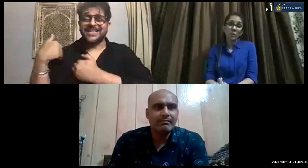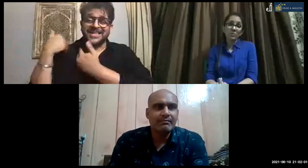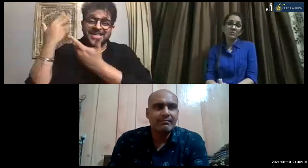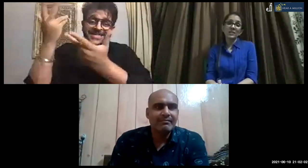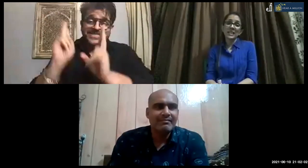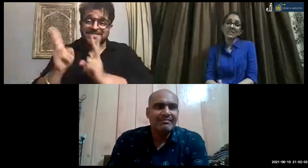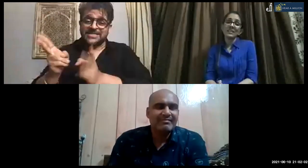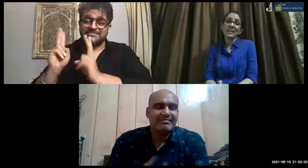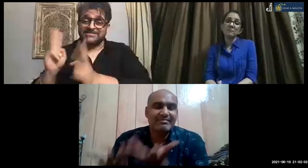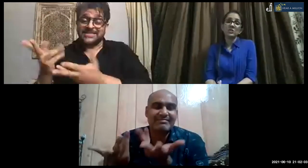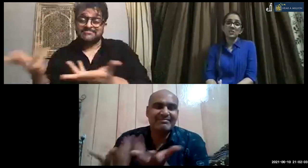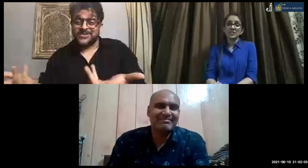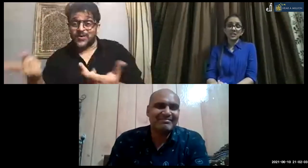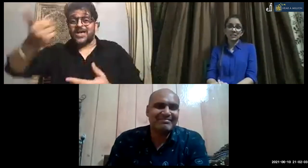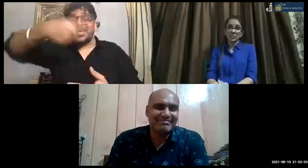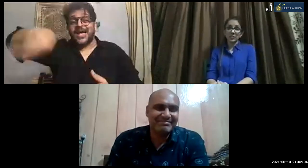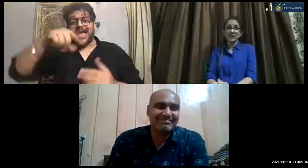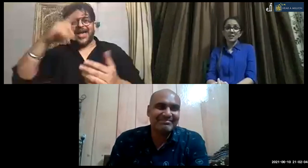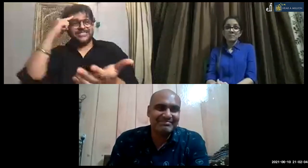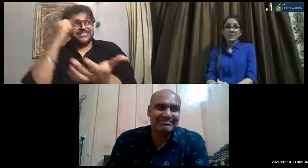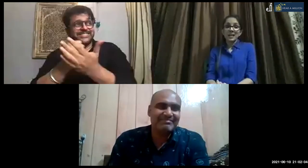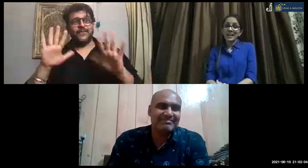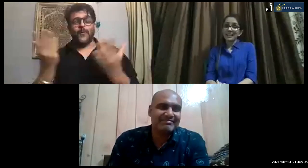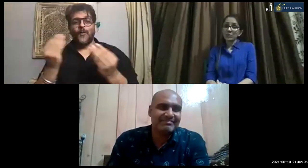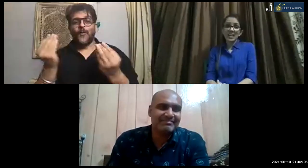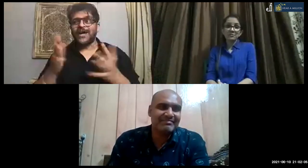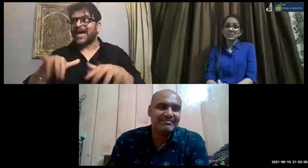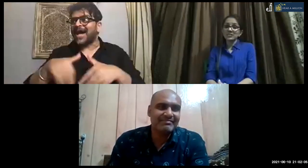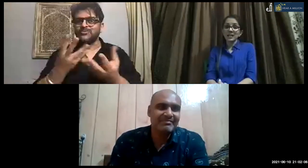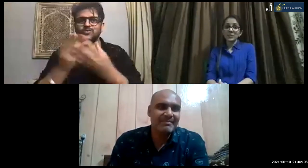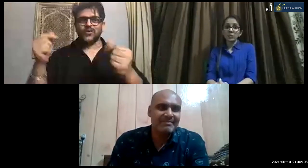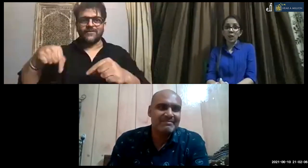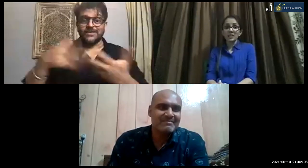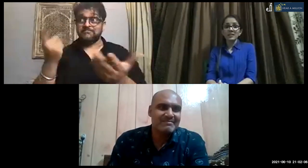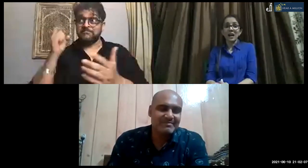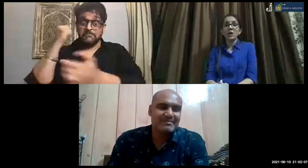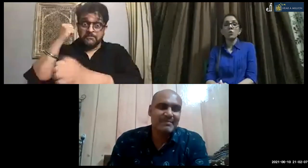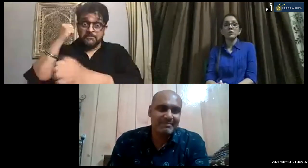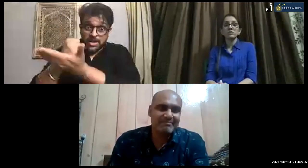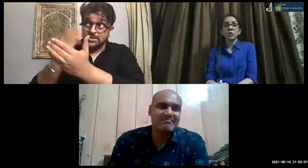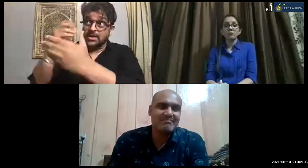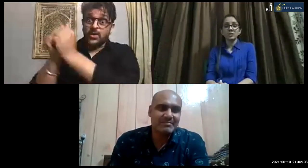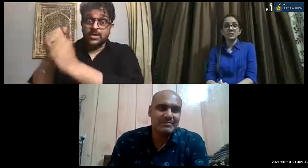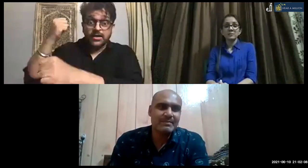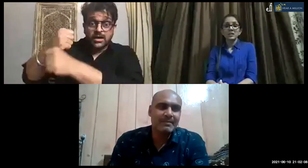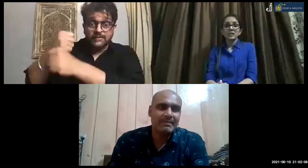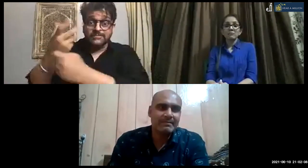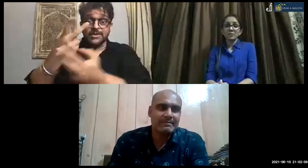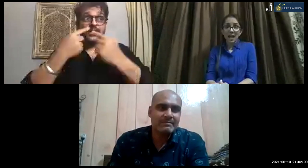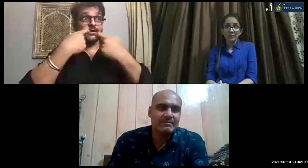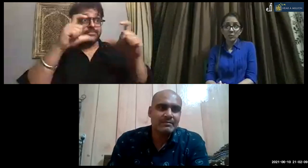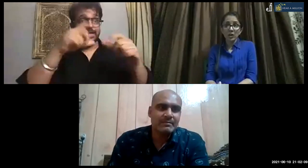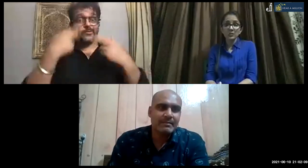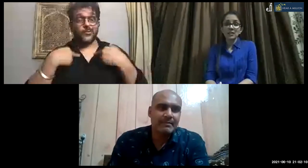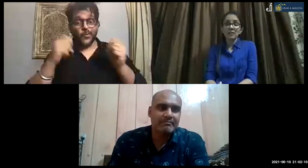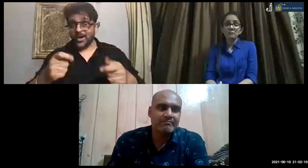the problem. Again and again for years, it's continuing, and we have to decide what and how we will solve this. If we